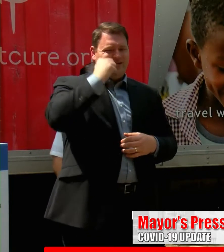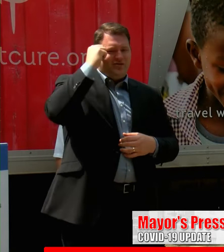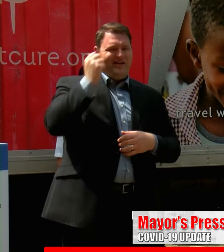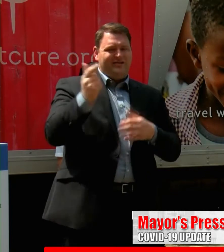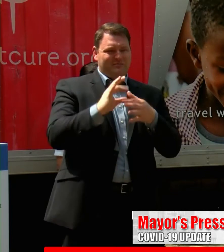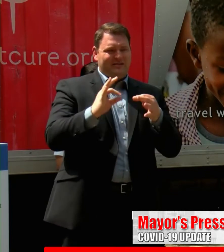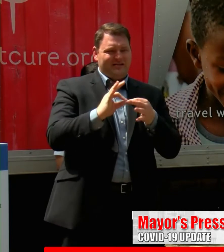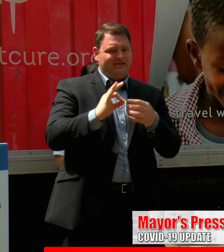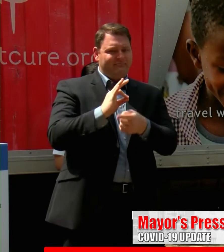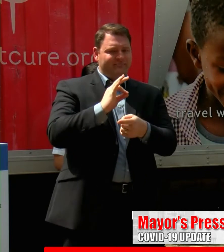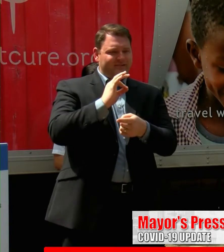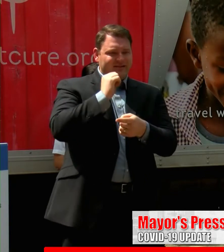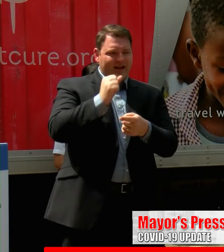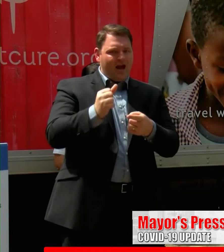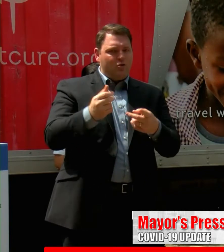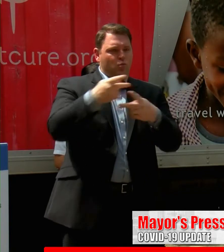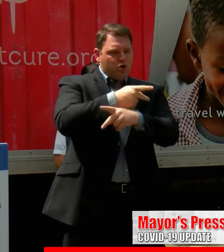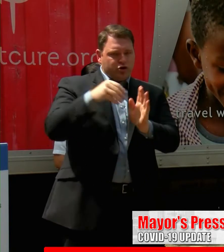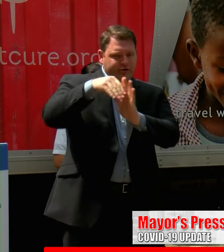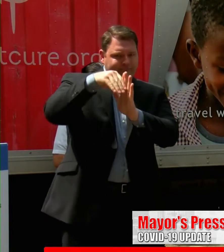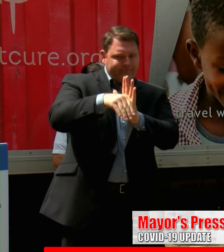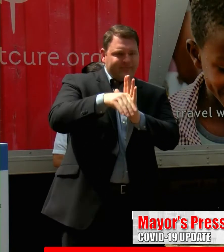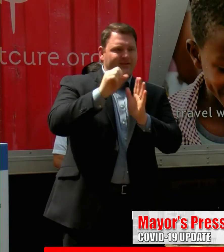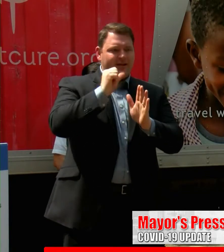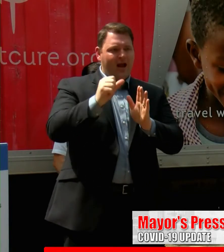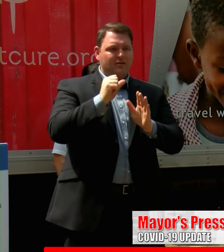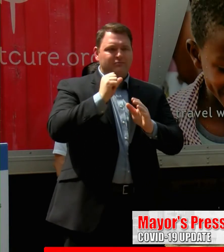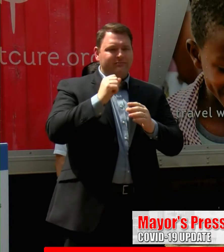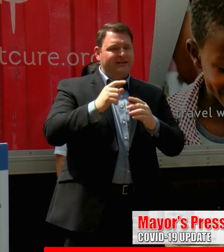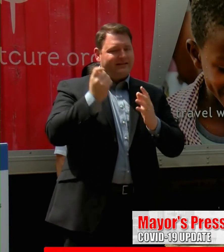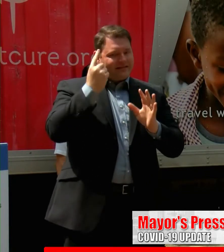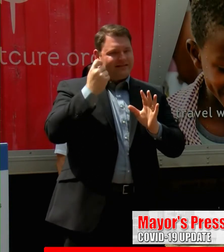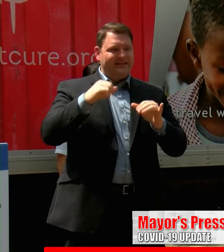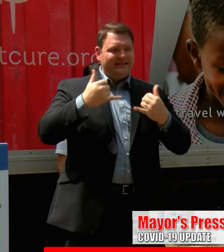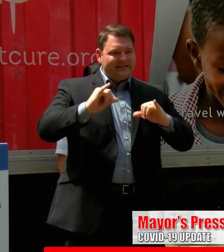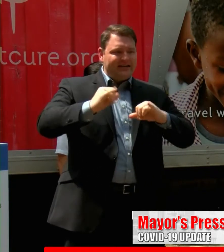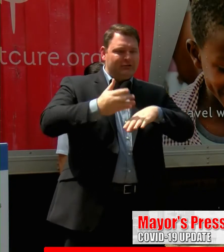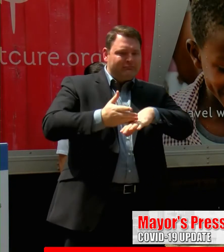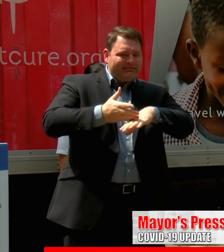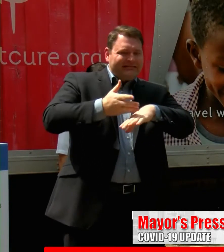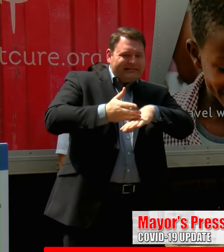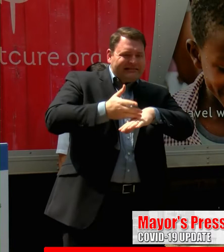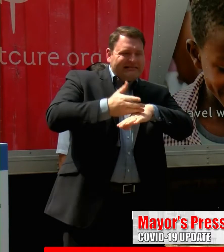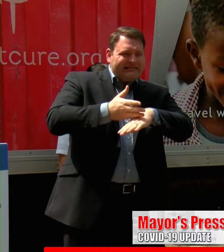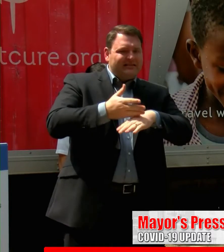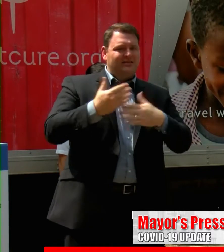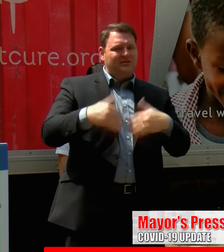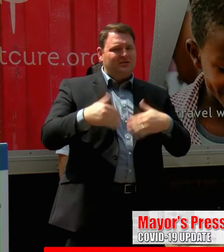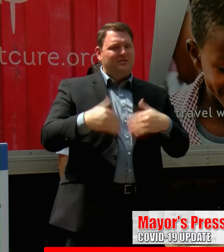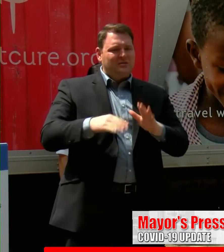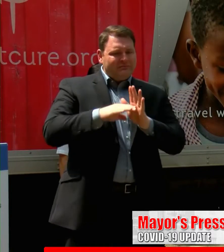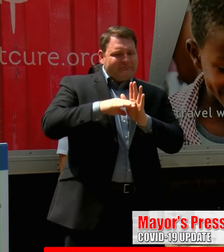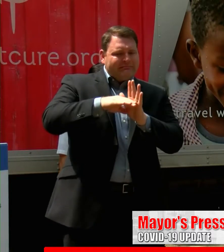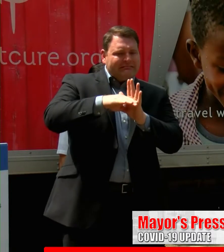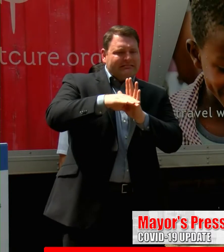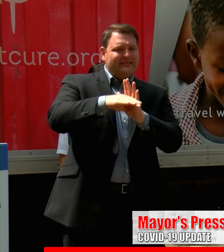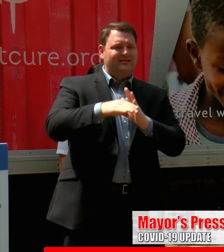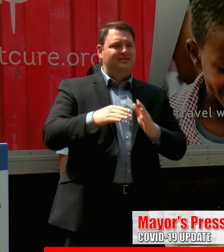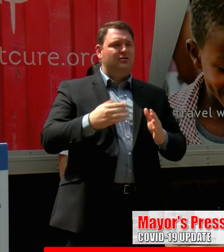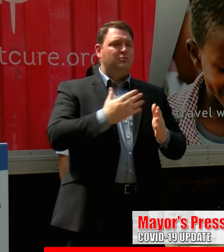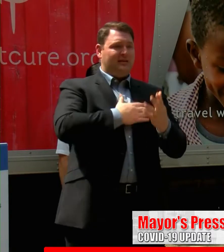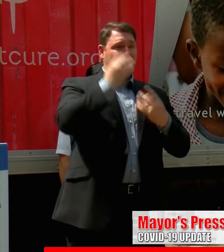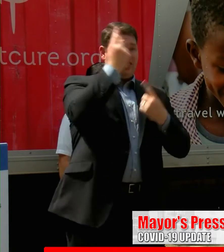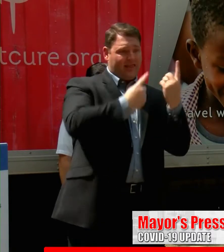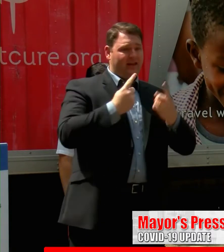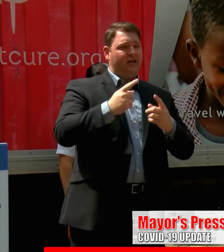hasn't necessarily improved to the degree that we would like to see. So please keep your thoughts and prayers going forward for that family and for that officer. That's